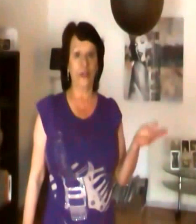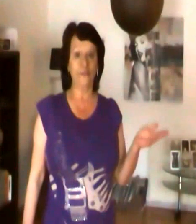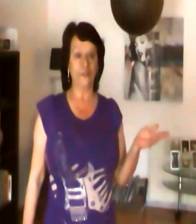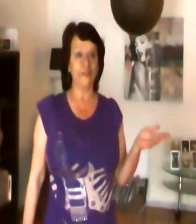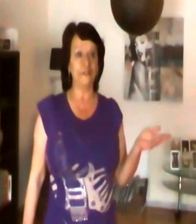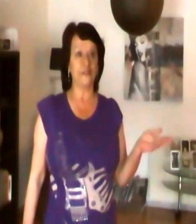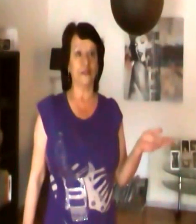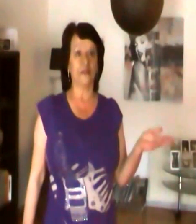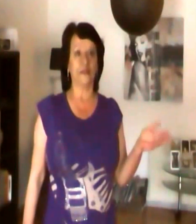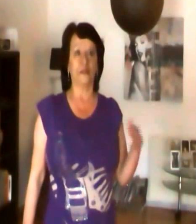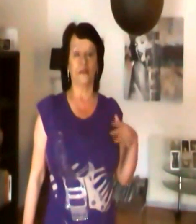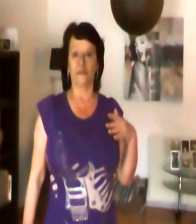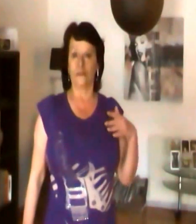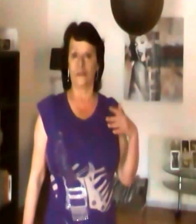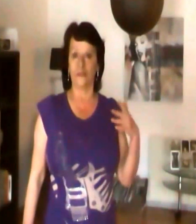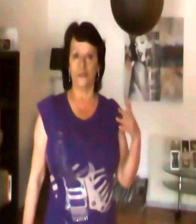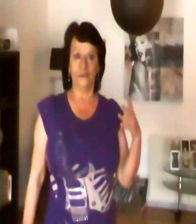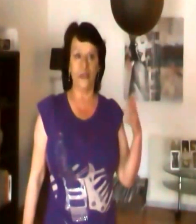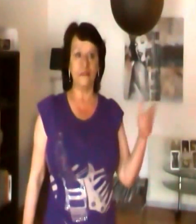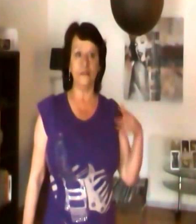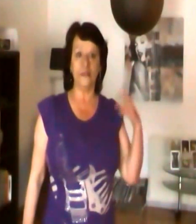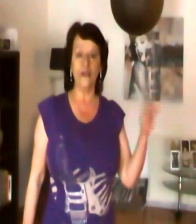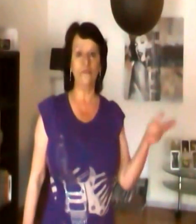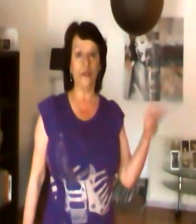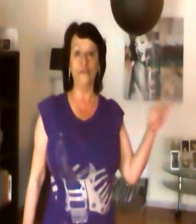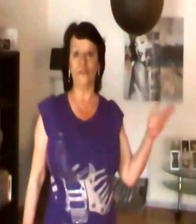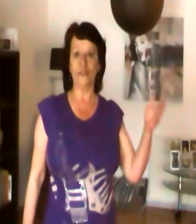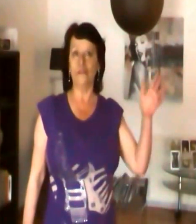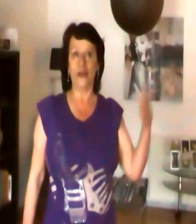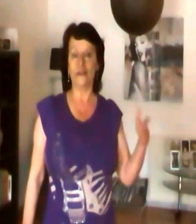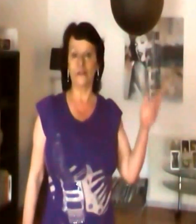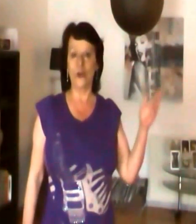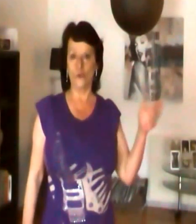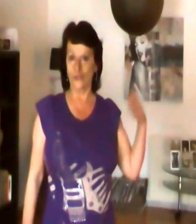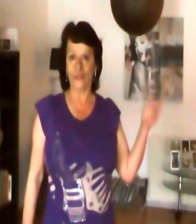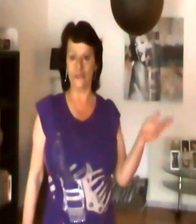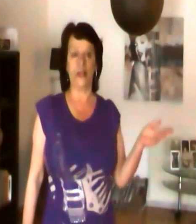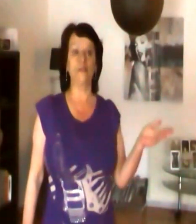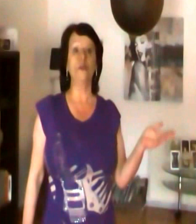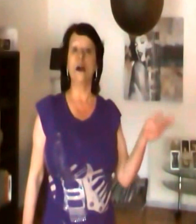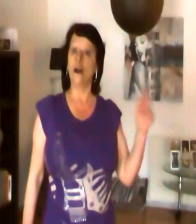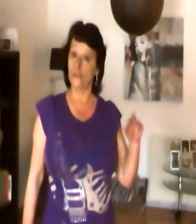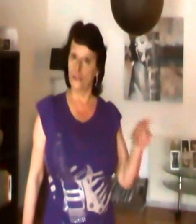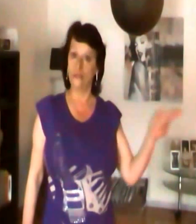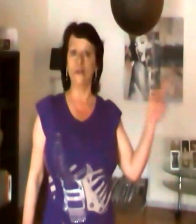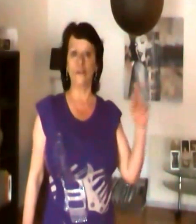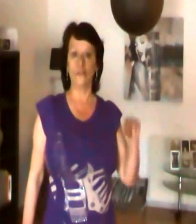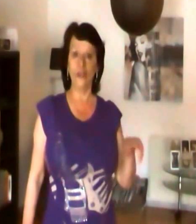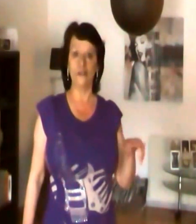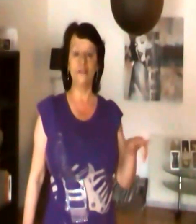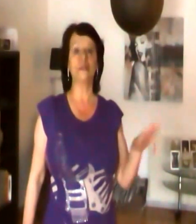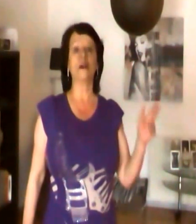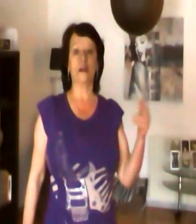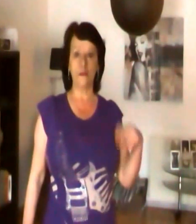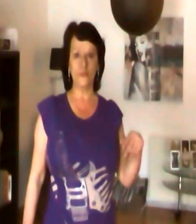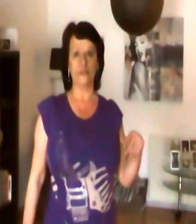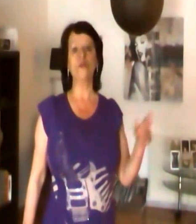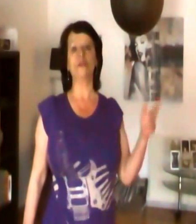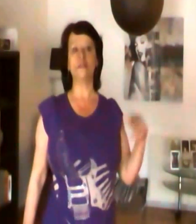The atheist doesn't have anything like God in his life until a theist comes along